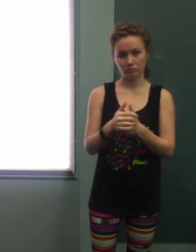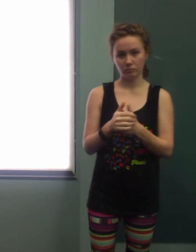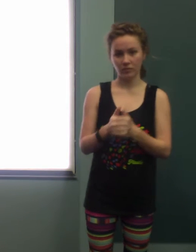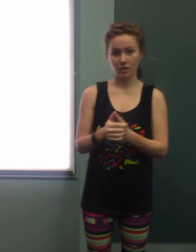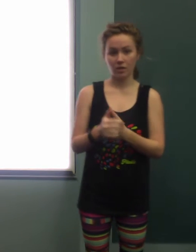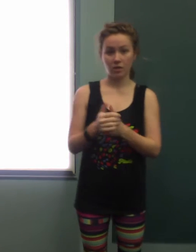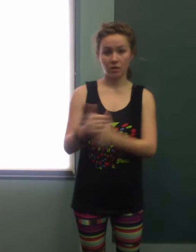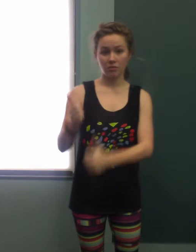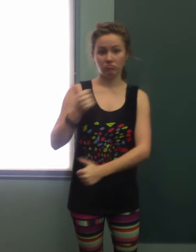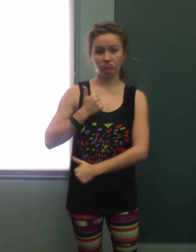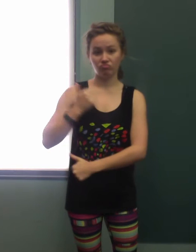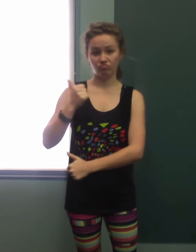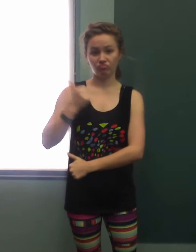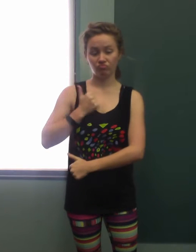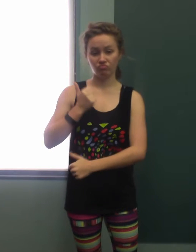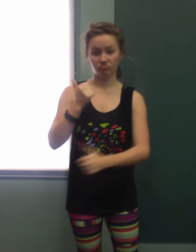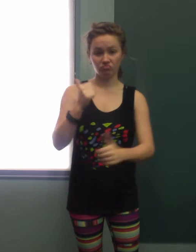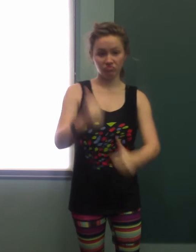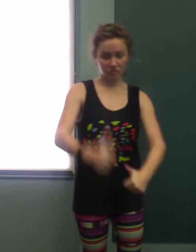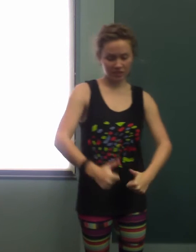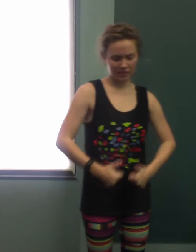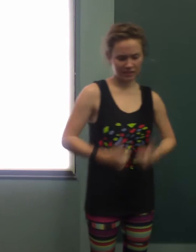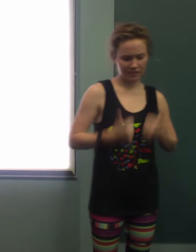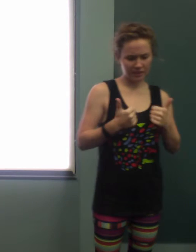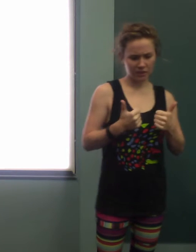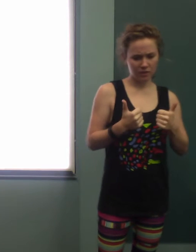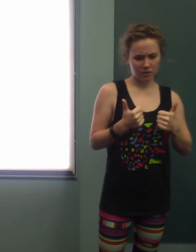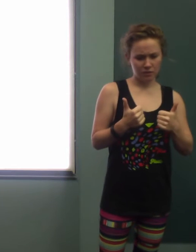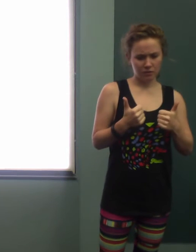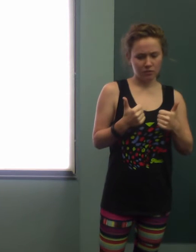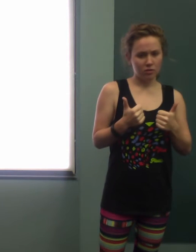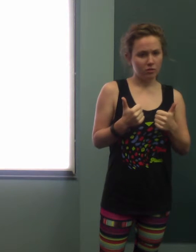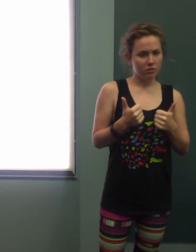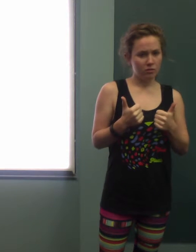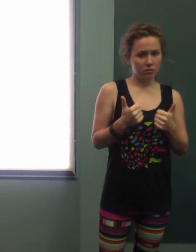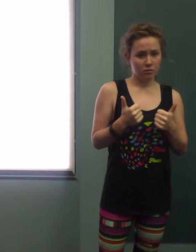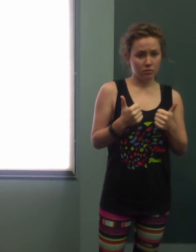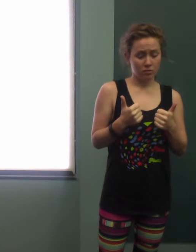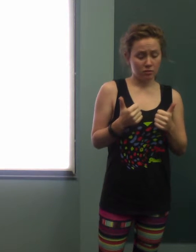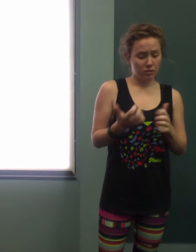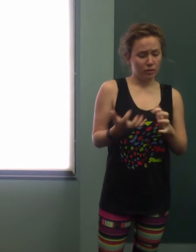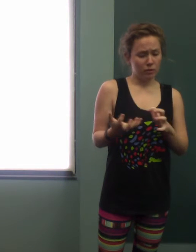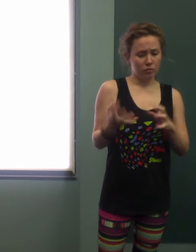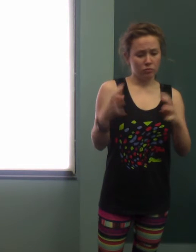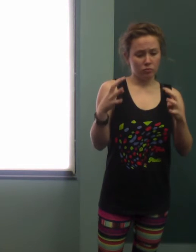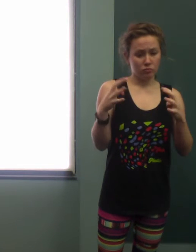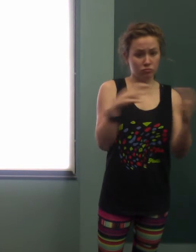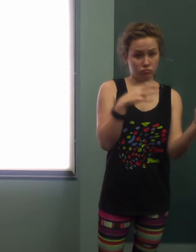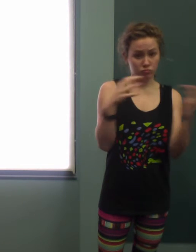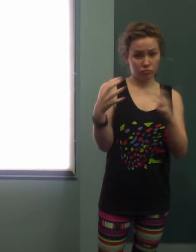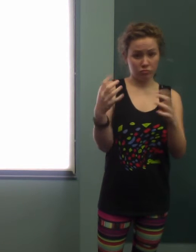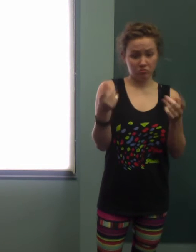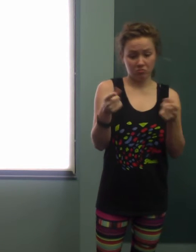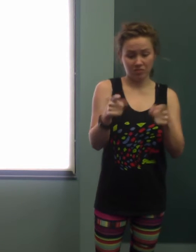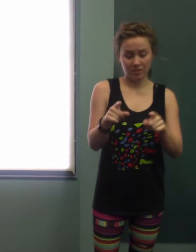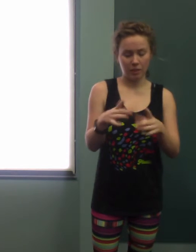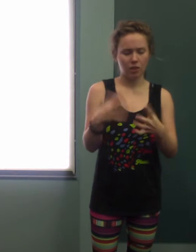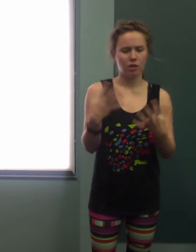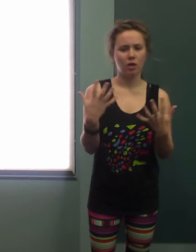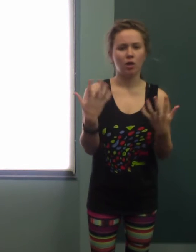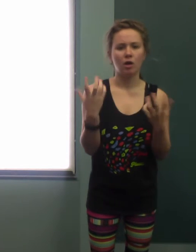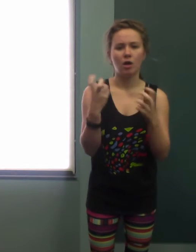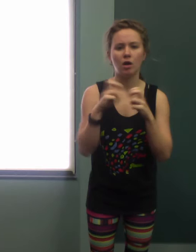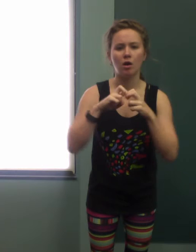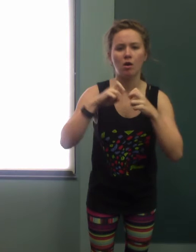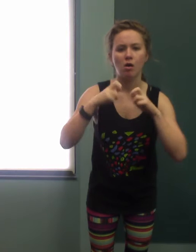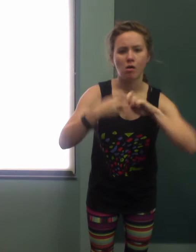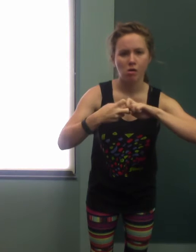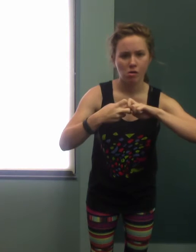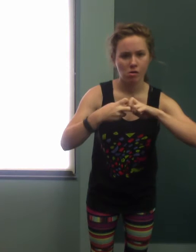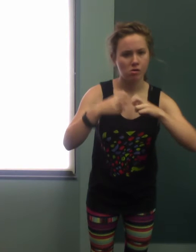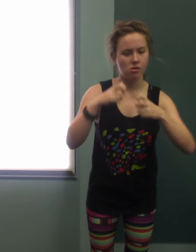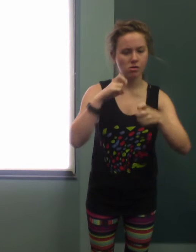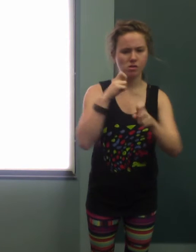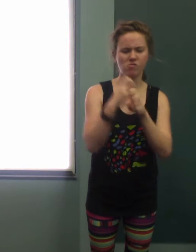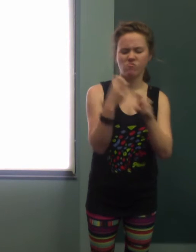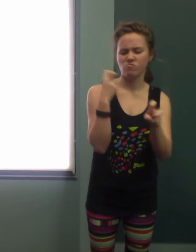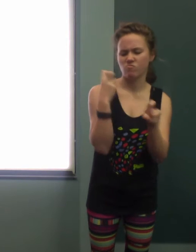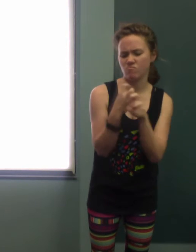in the Civil War was difficult. apply? War weapons were effective, fighting styles hadn't changed